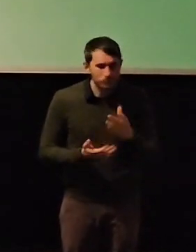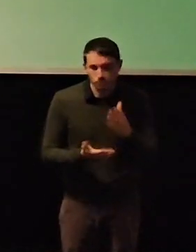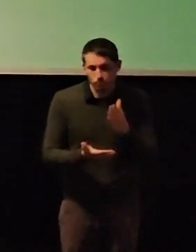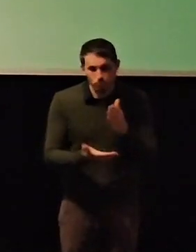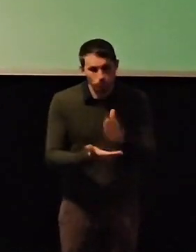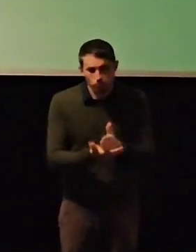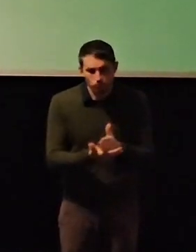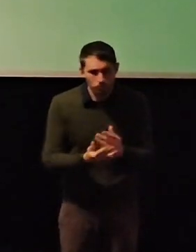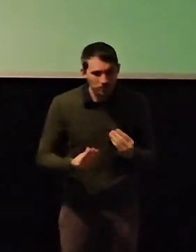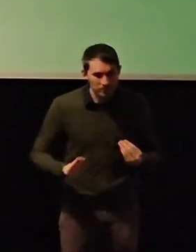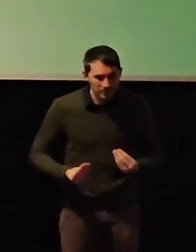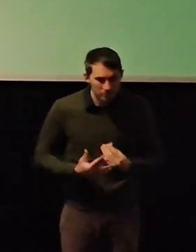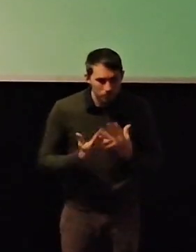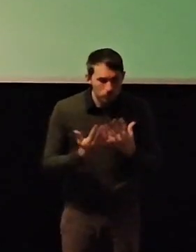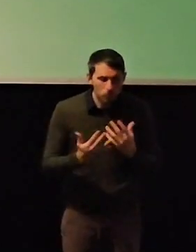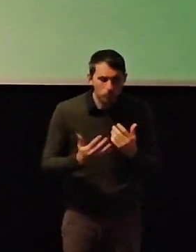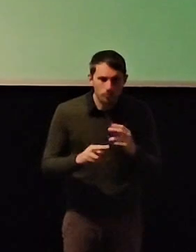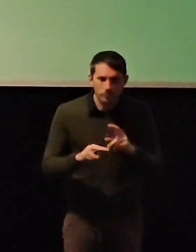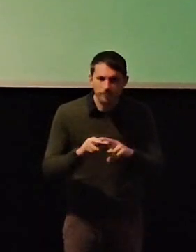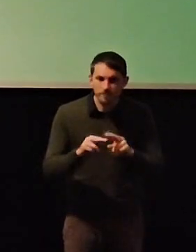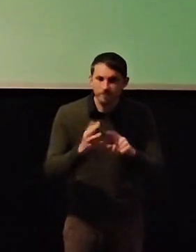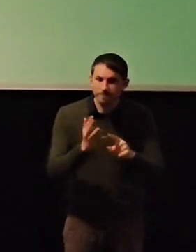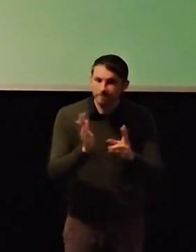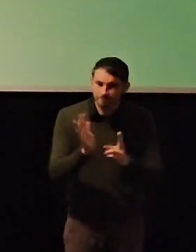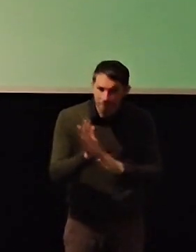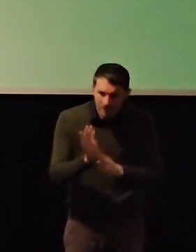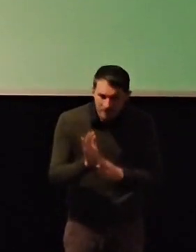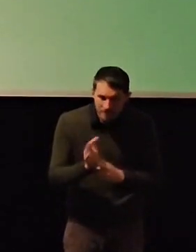inspirational and fun